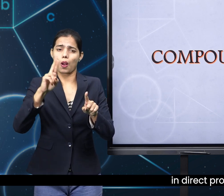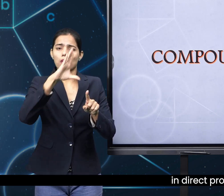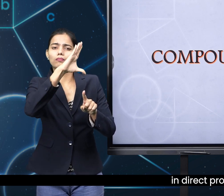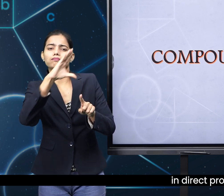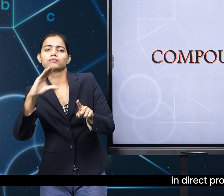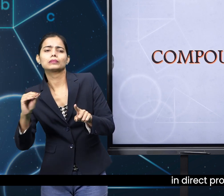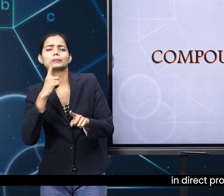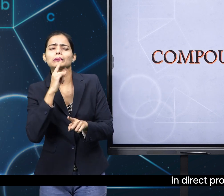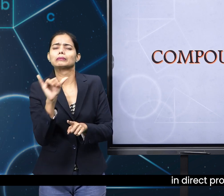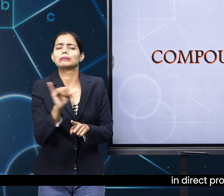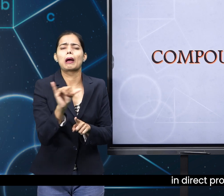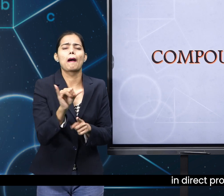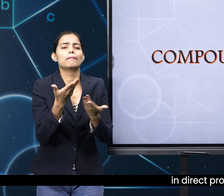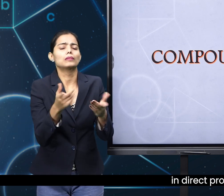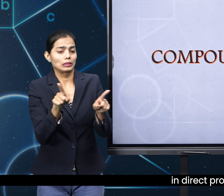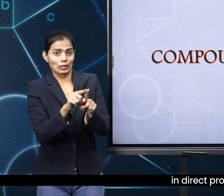to be in direct proportion.